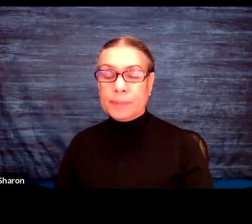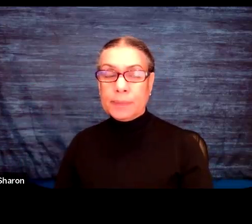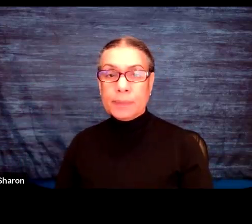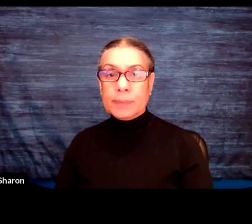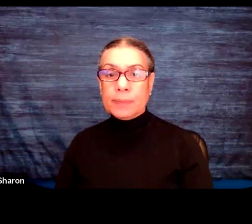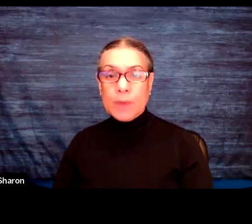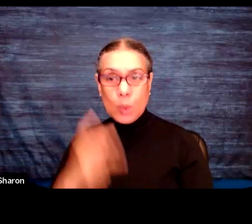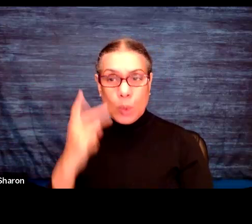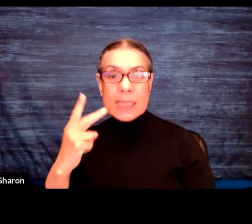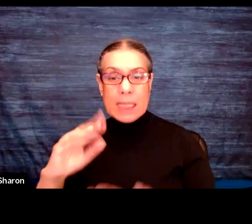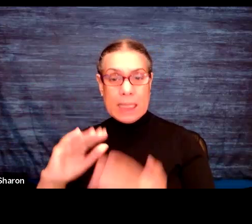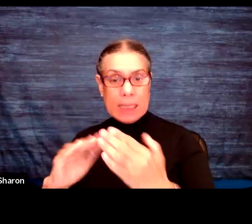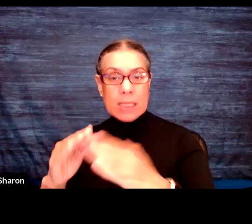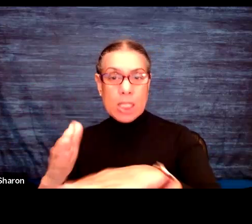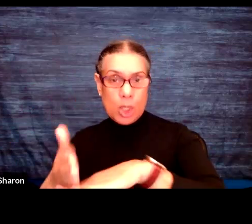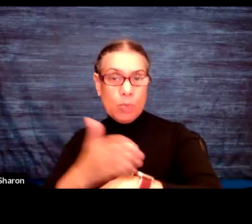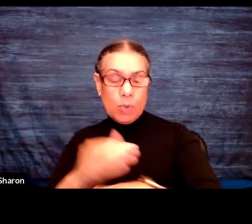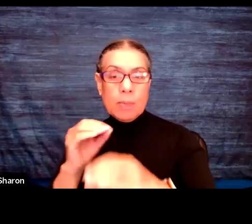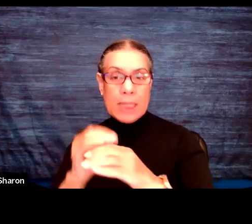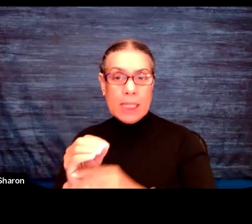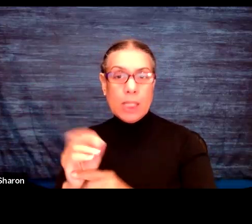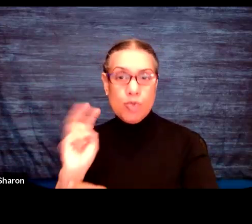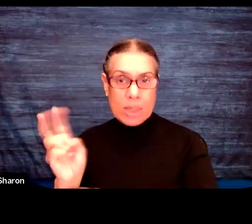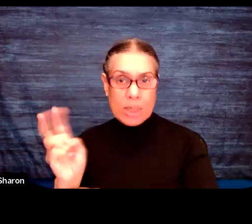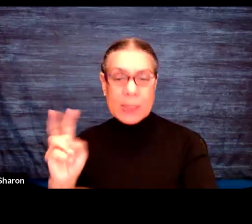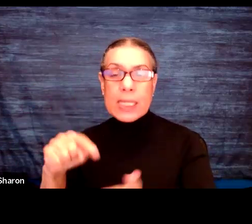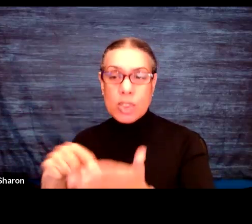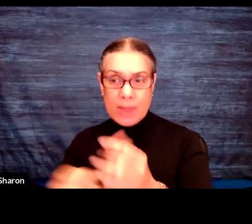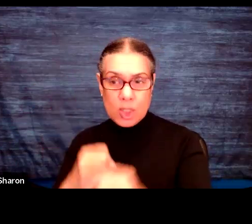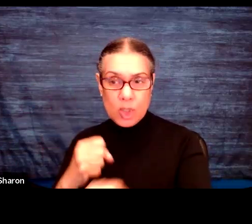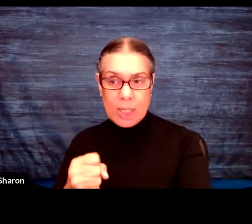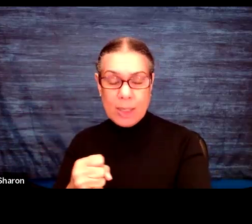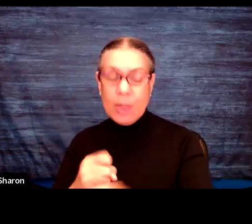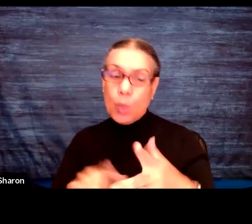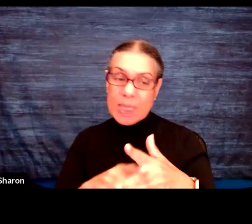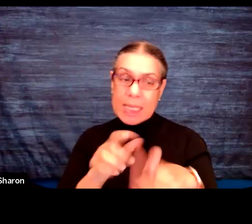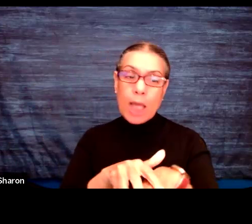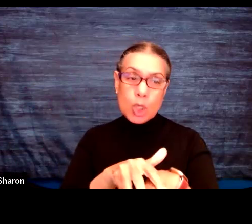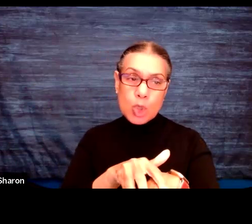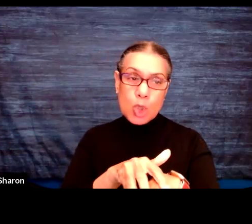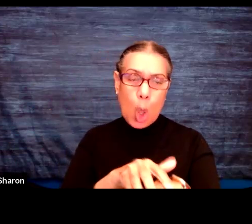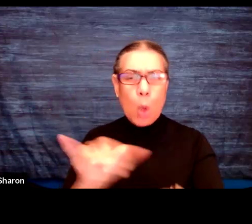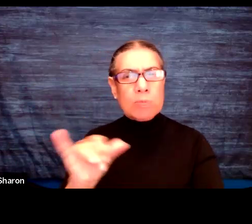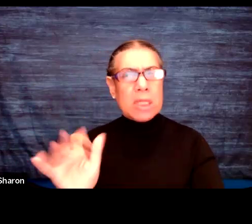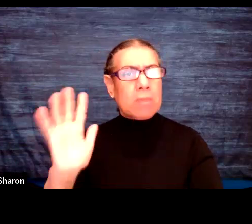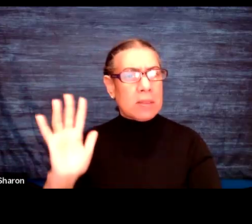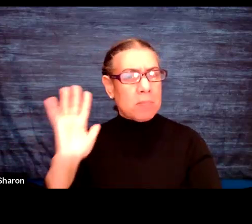We've seen steady improvement in transportation now this year. We started slow, as we have in prior